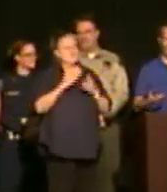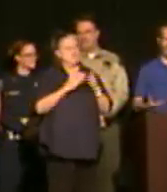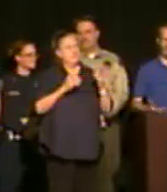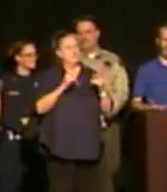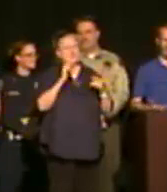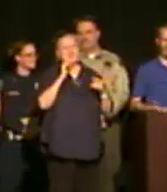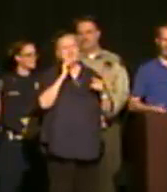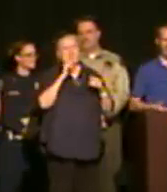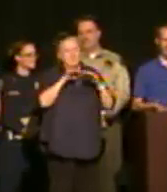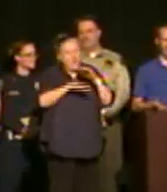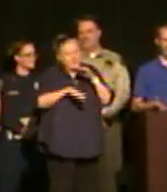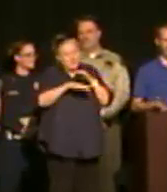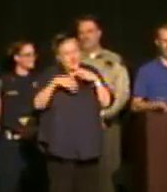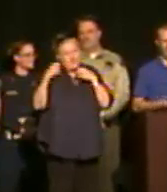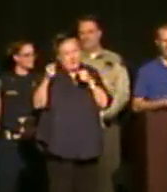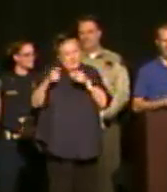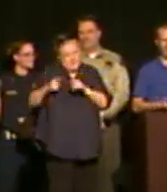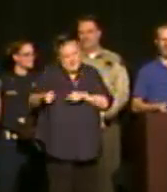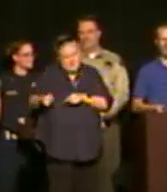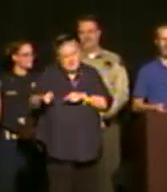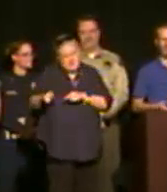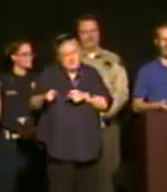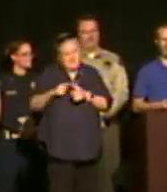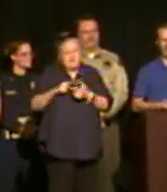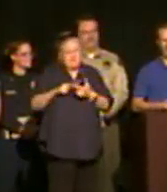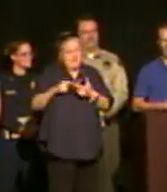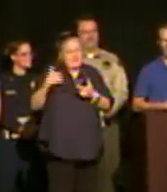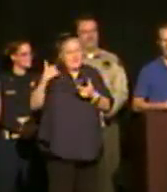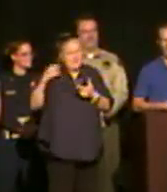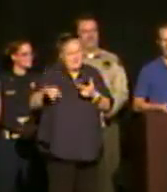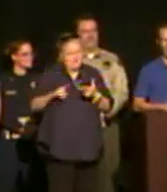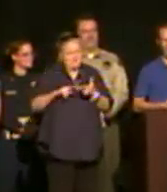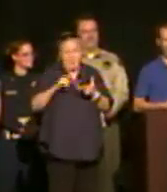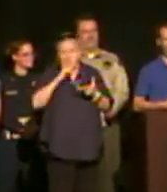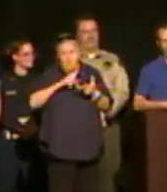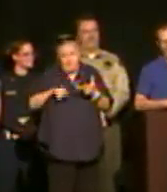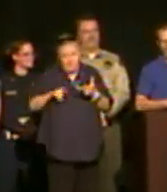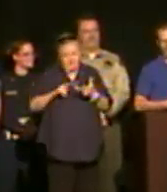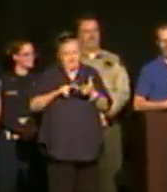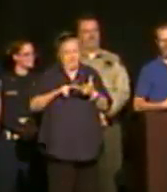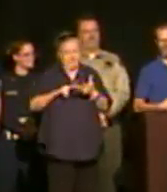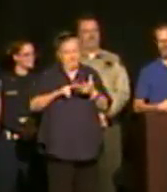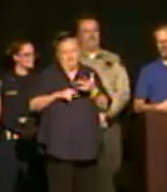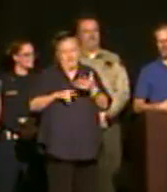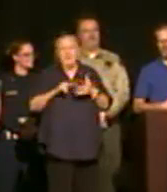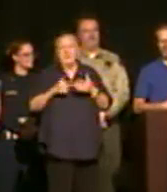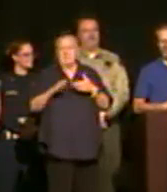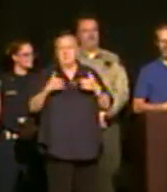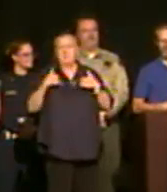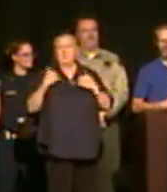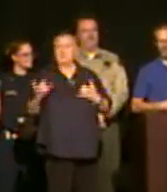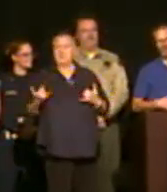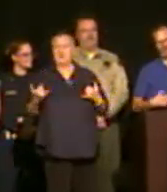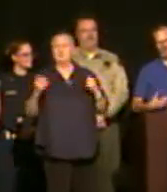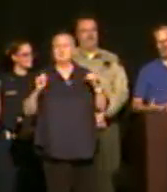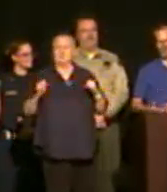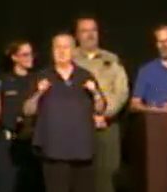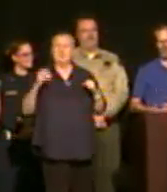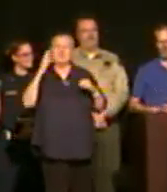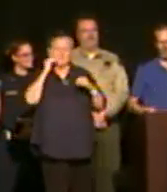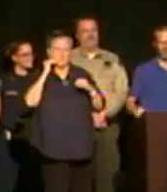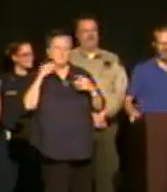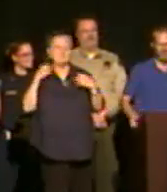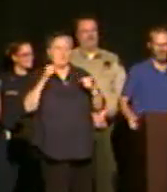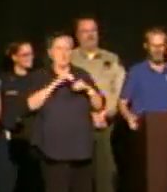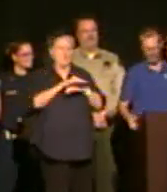you have underlying health conditions, especially young people or the elderly, even with the conditions that we're seeing right now, could be experiencing